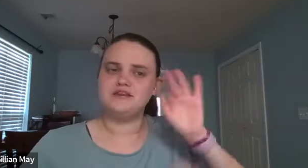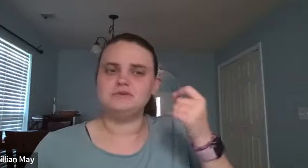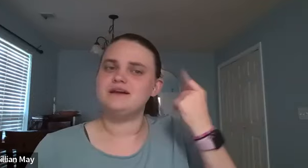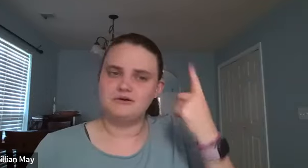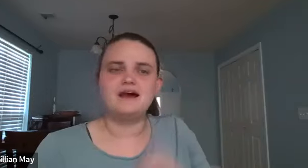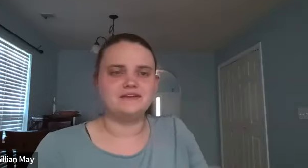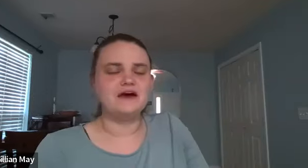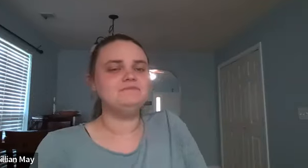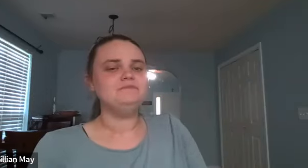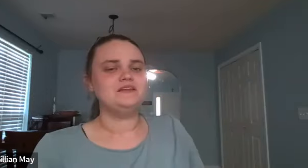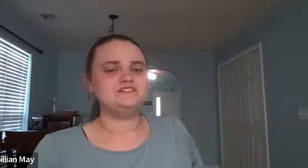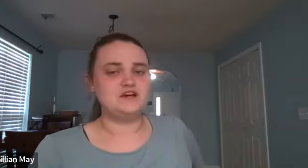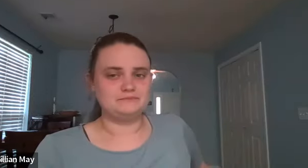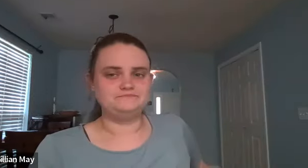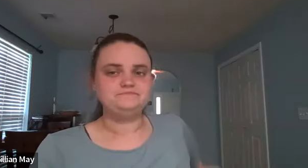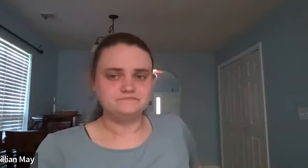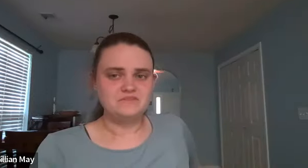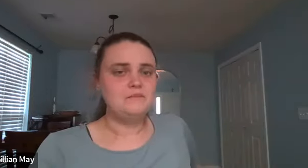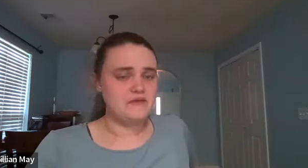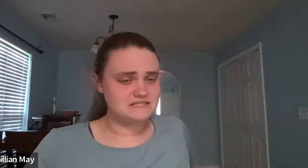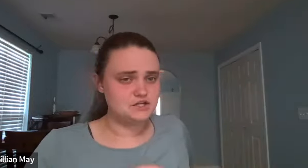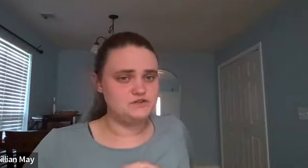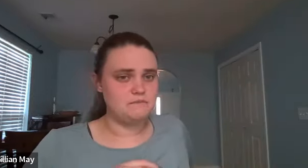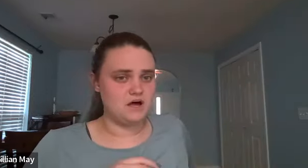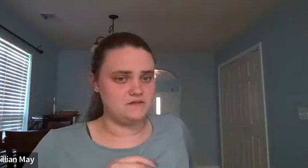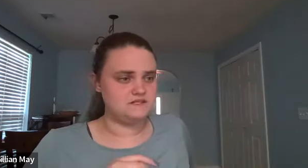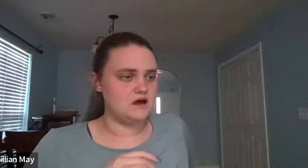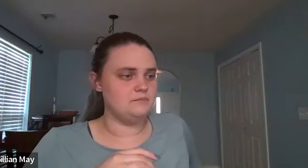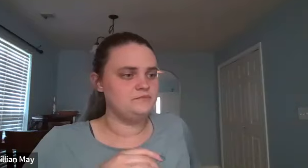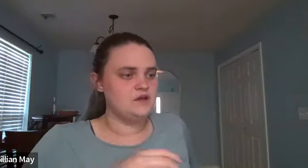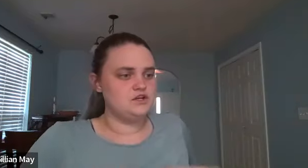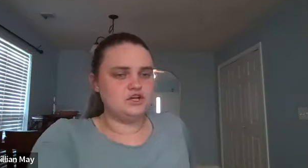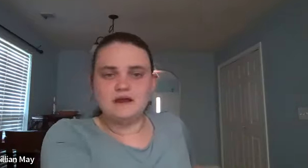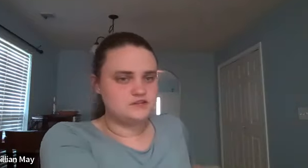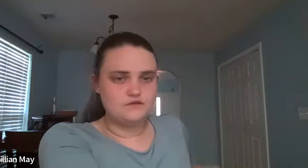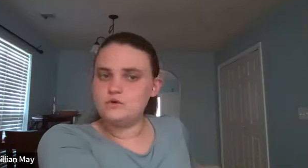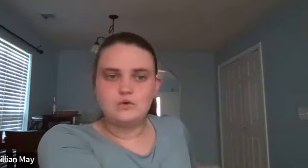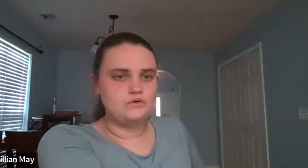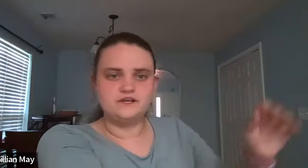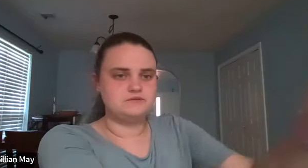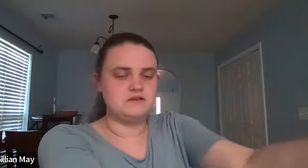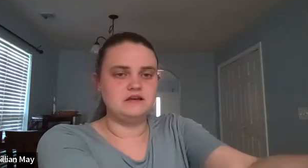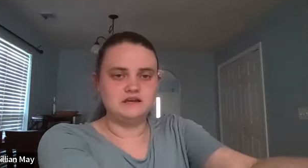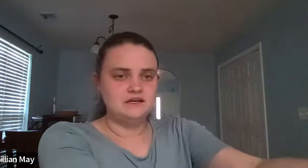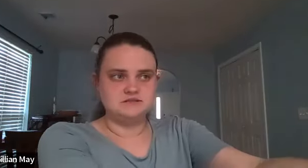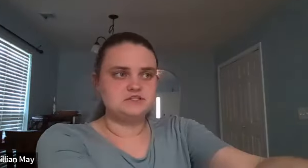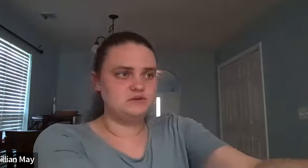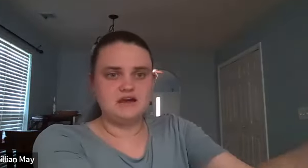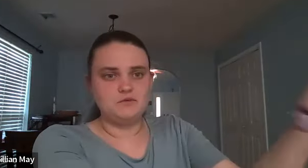you'd be like, okay, I get that. So, but that's how you do the months. You don't have to go full finger spelling, especially when you have the ones